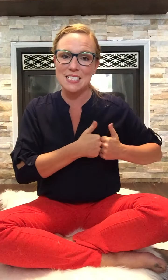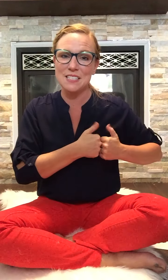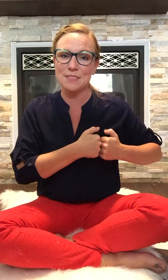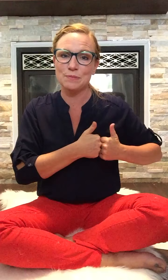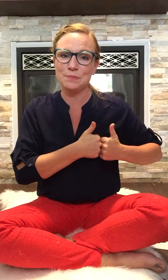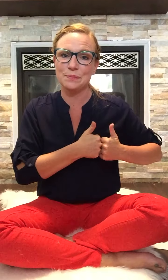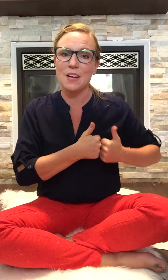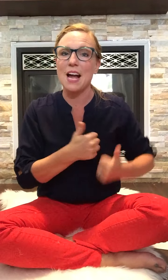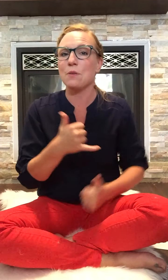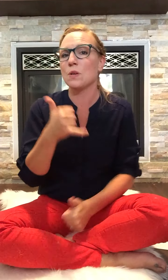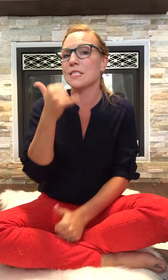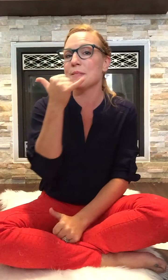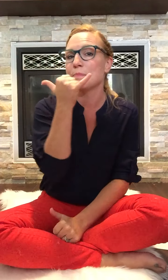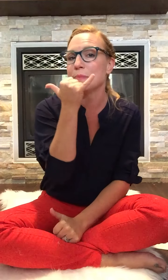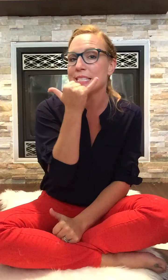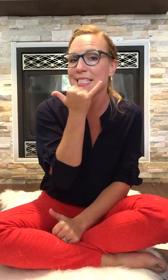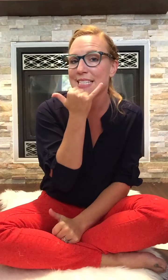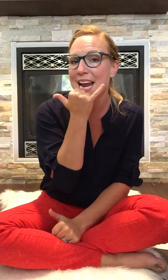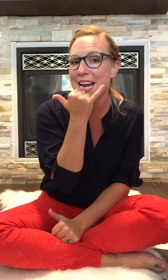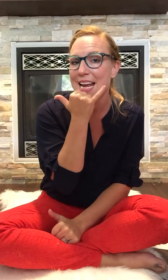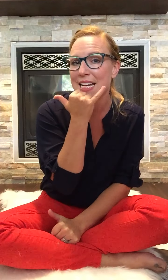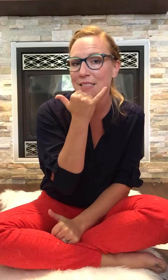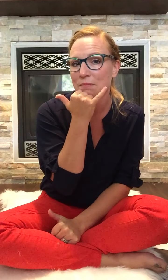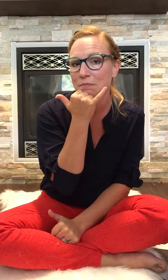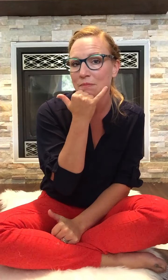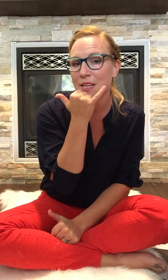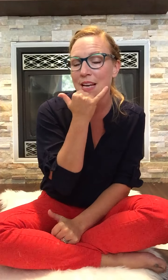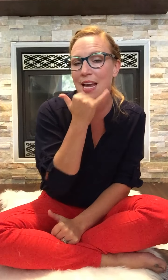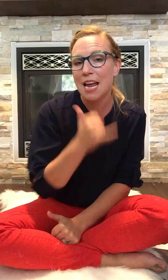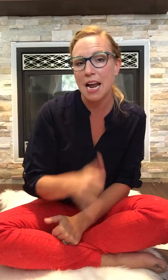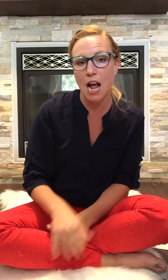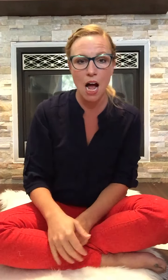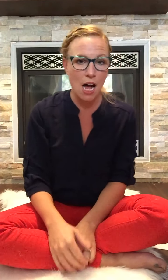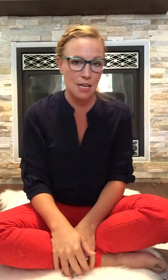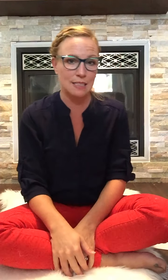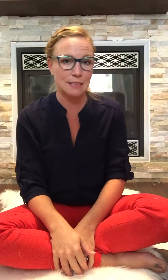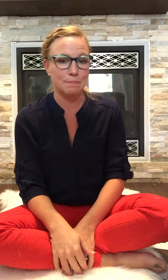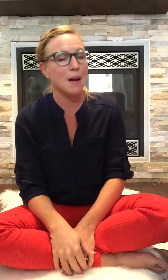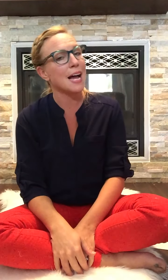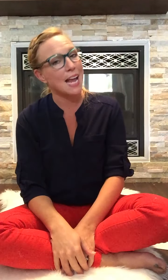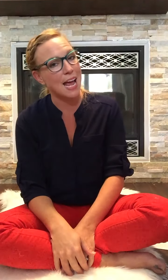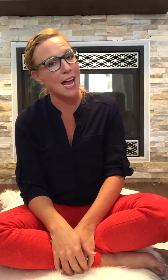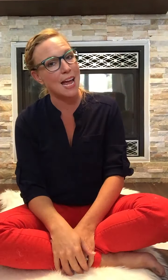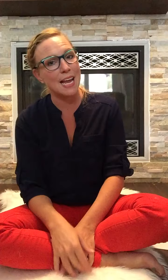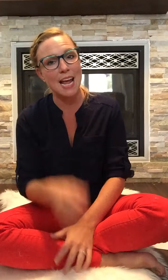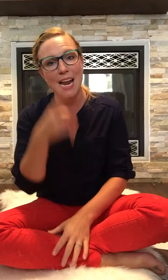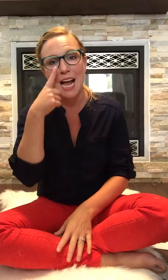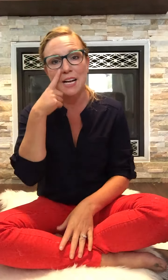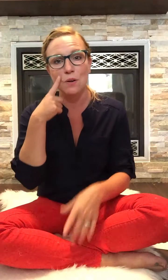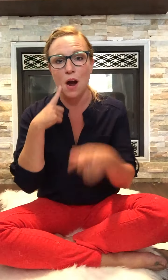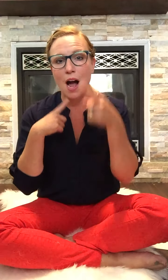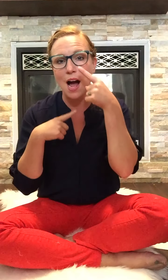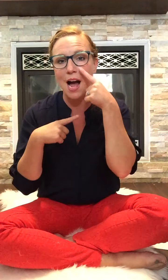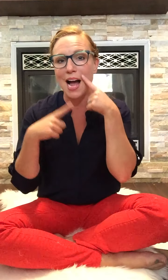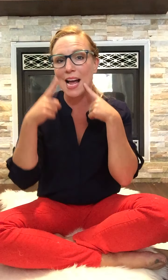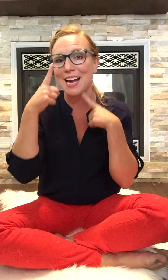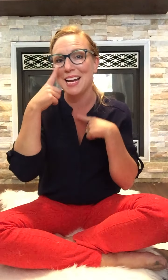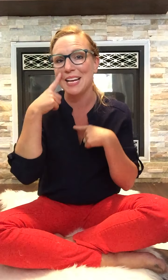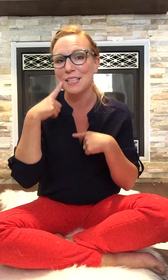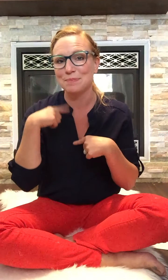dear, I was mistaken, and I hung my head and I cried.